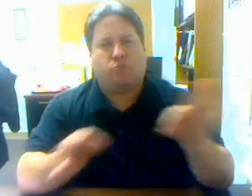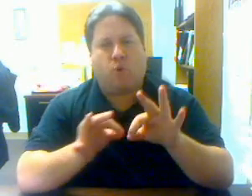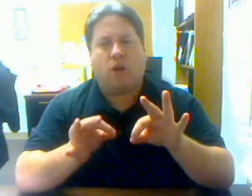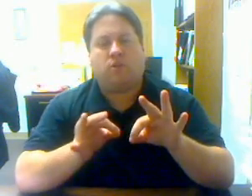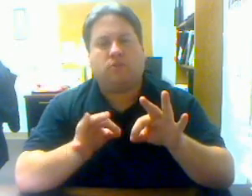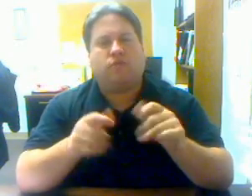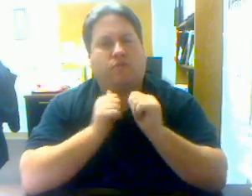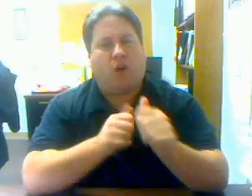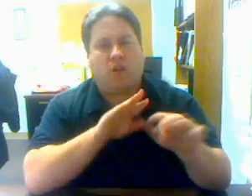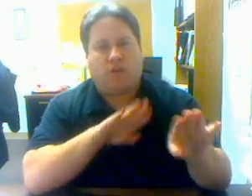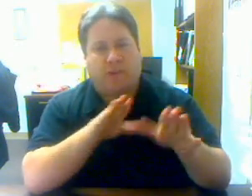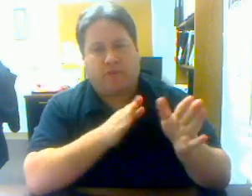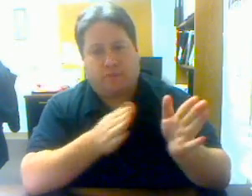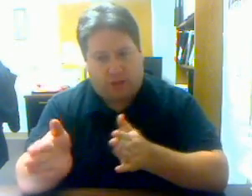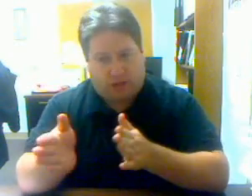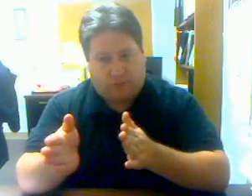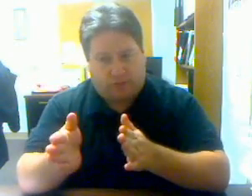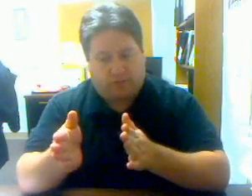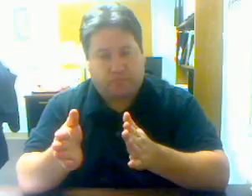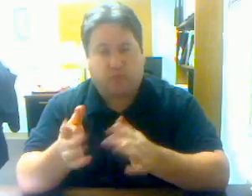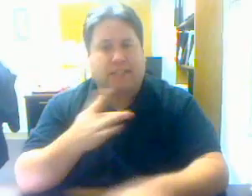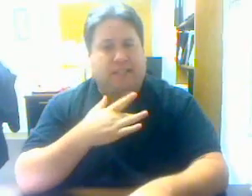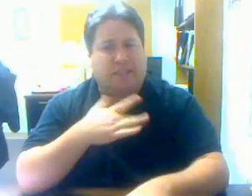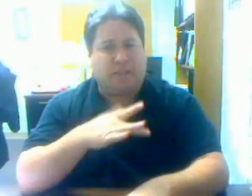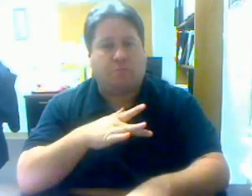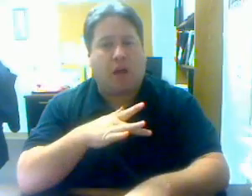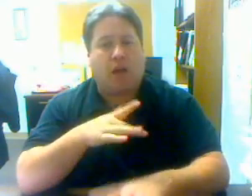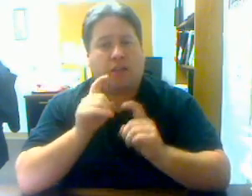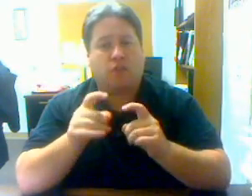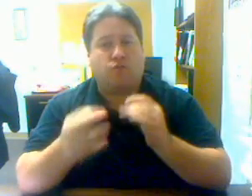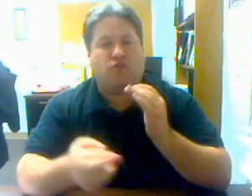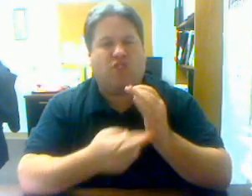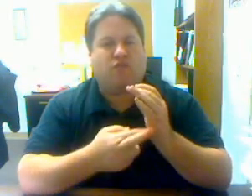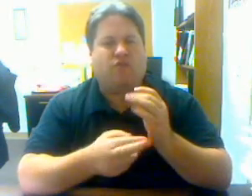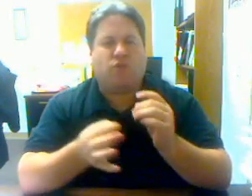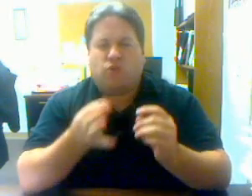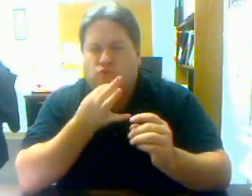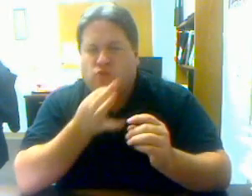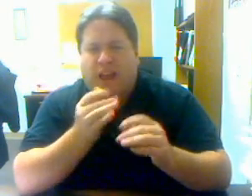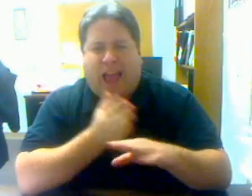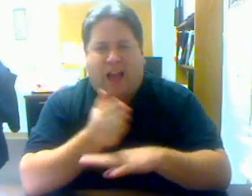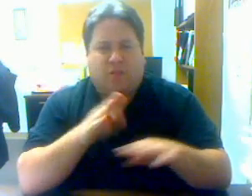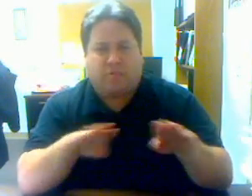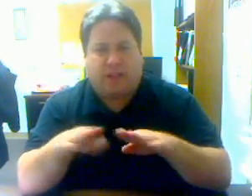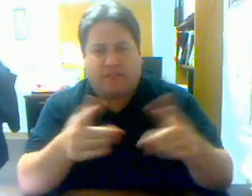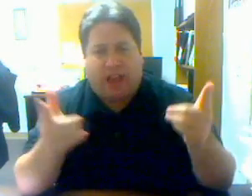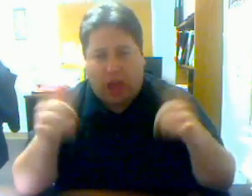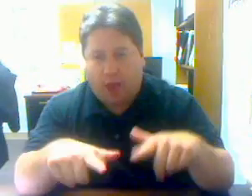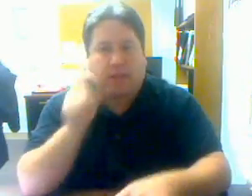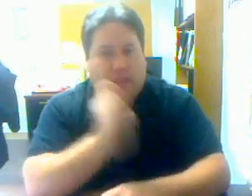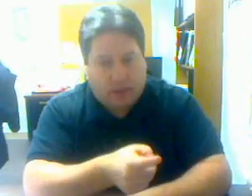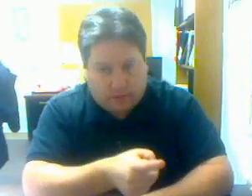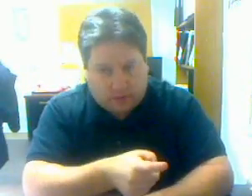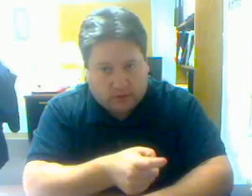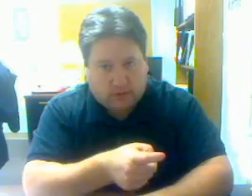plan. Typically immediately following the desired behavior. The person may have very limited cognitive function, but if they